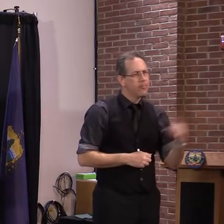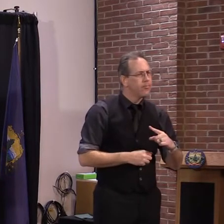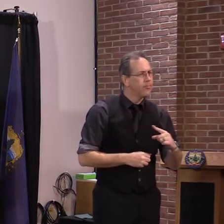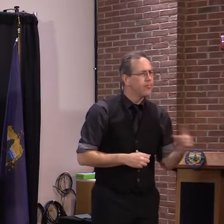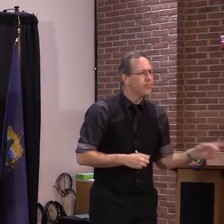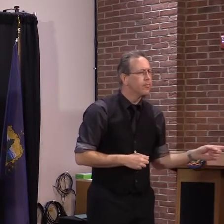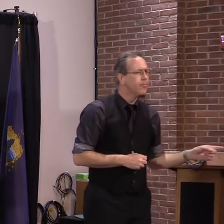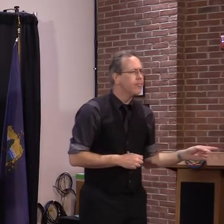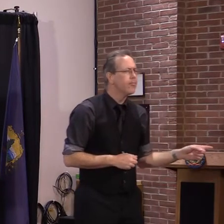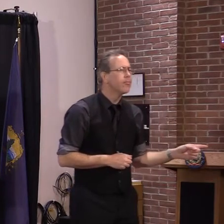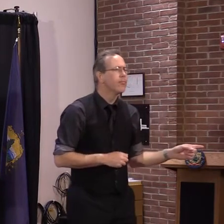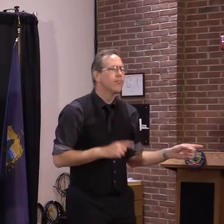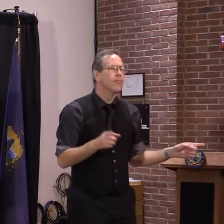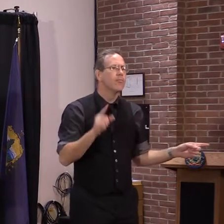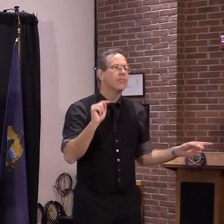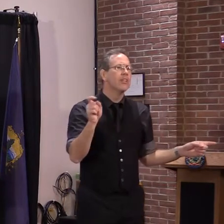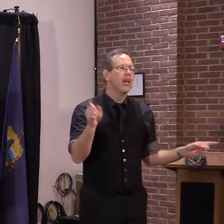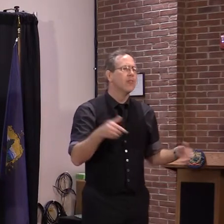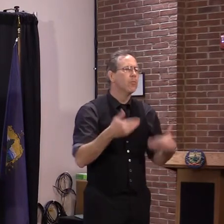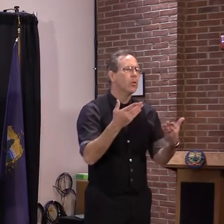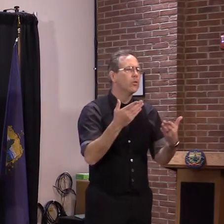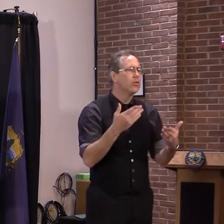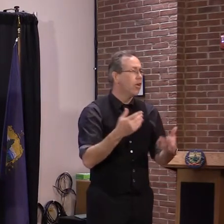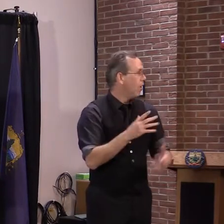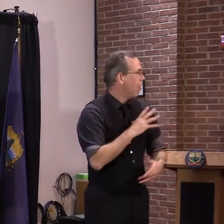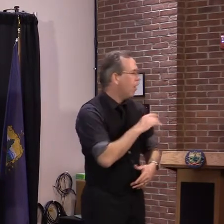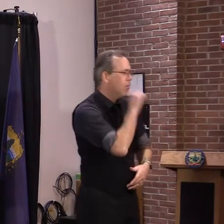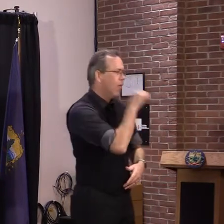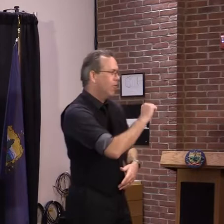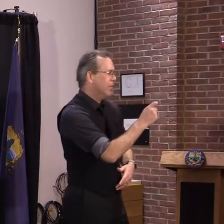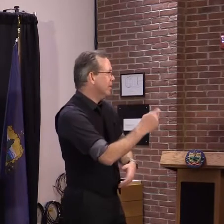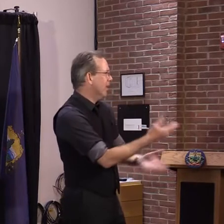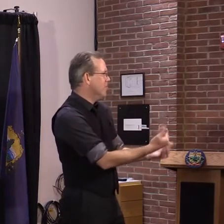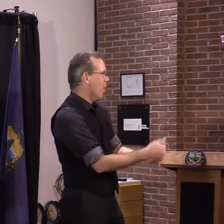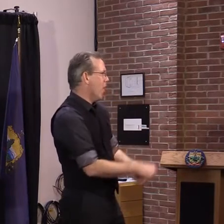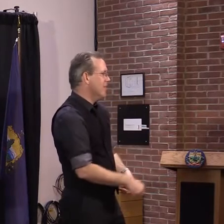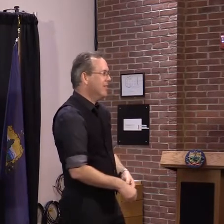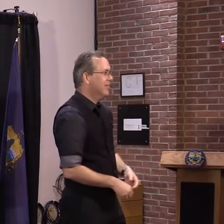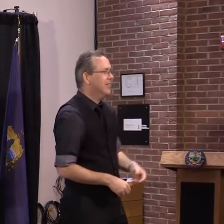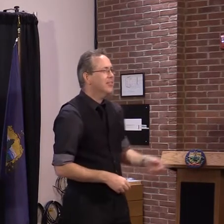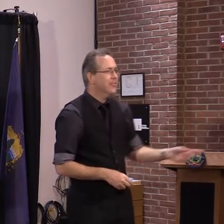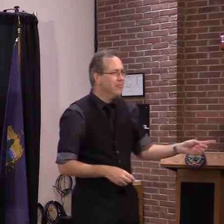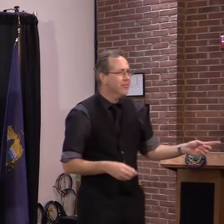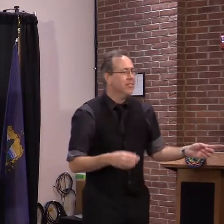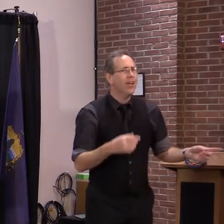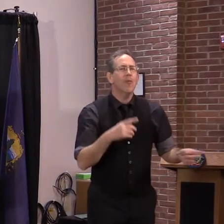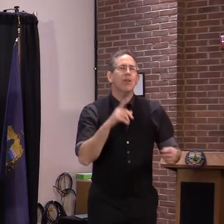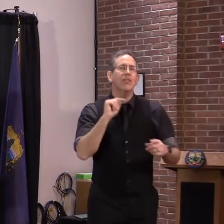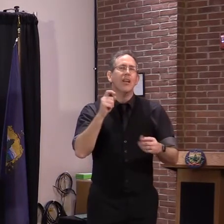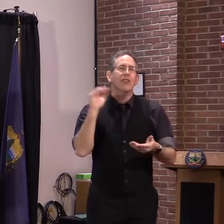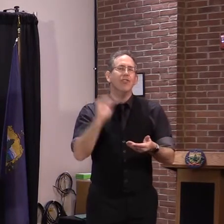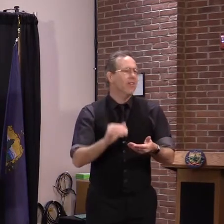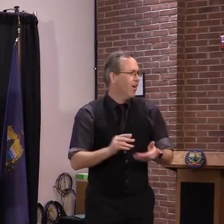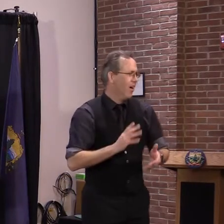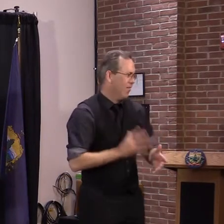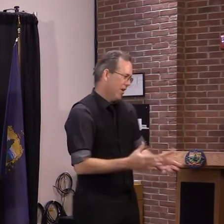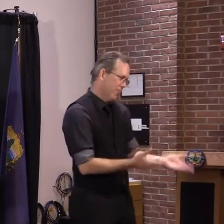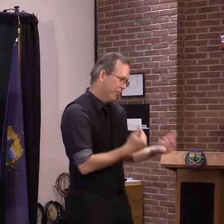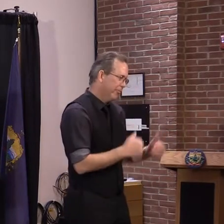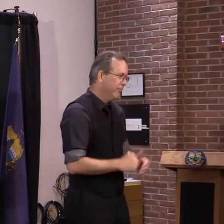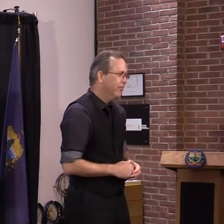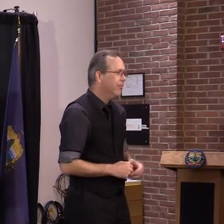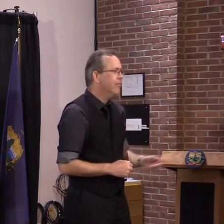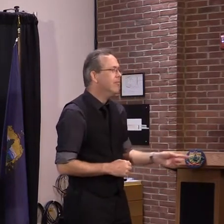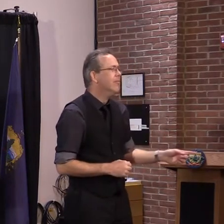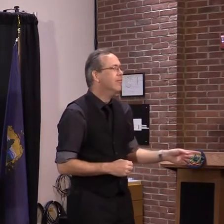sure. Well. As you know. Love to talk about taxes. Yes. or tax relief, I should say. As you know, the legislature seems to